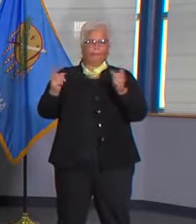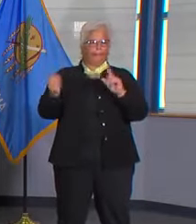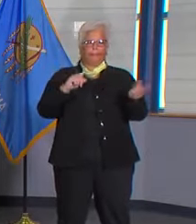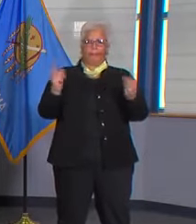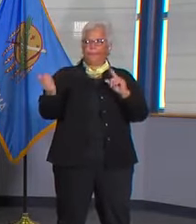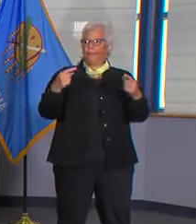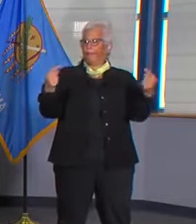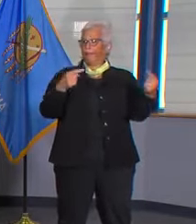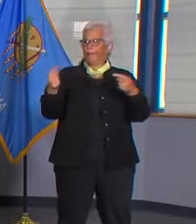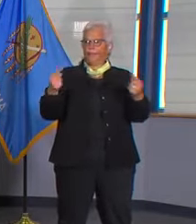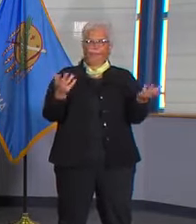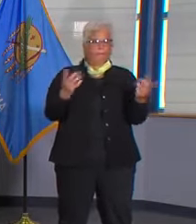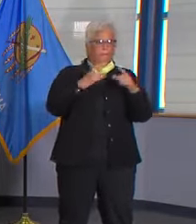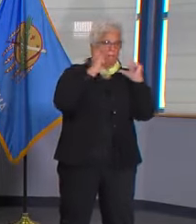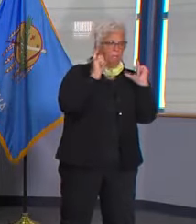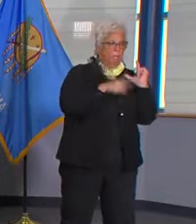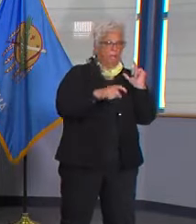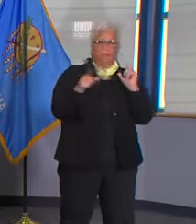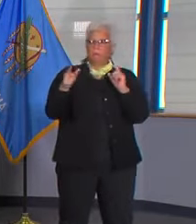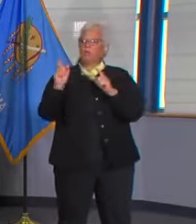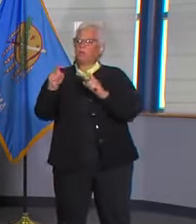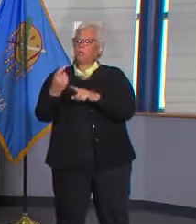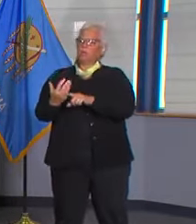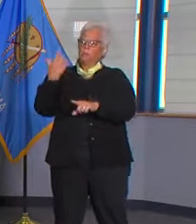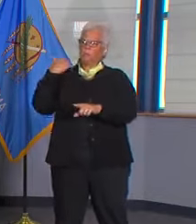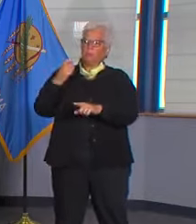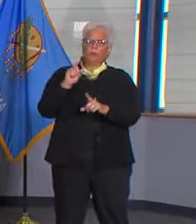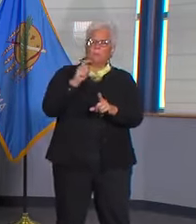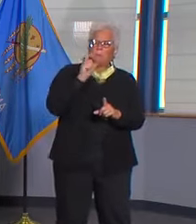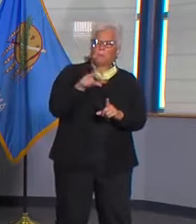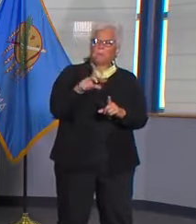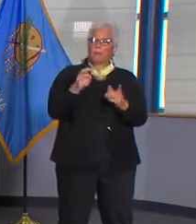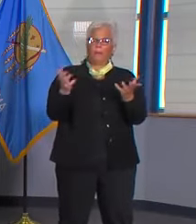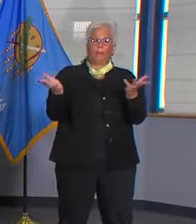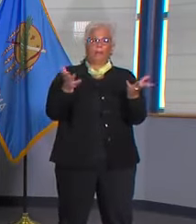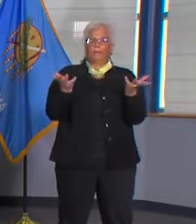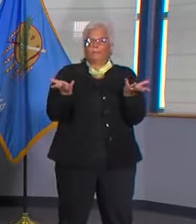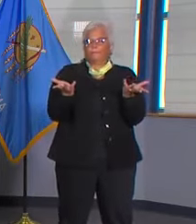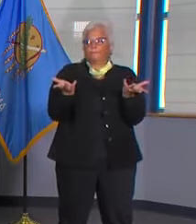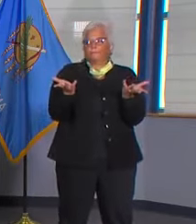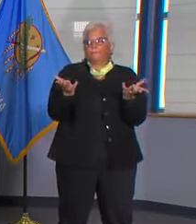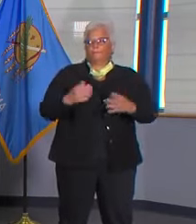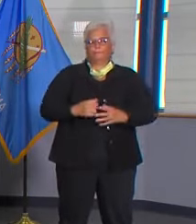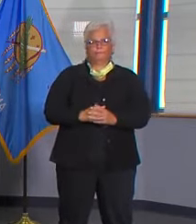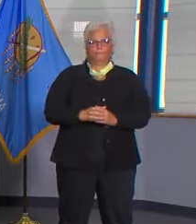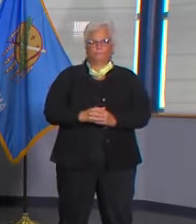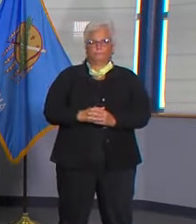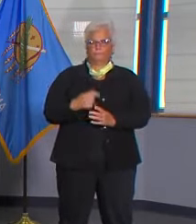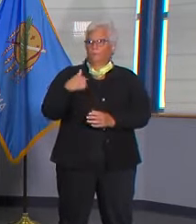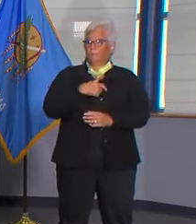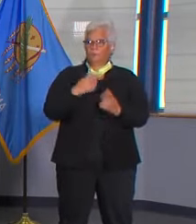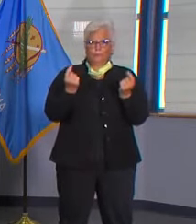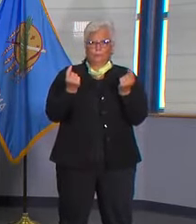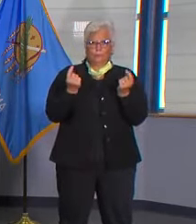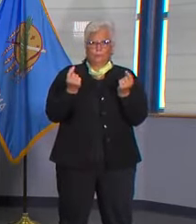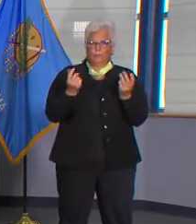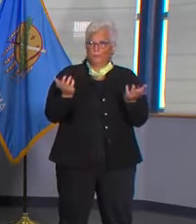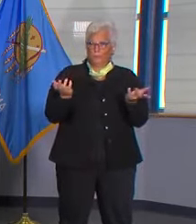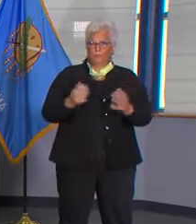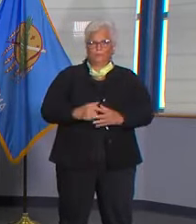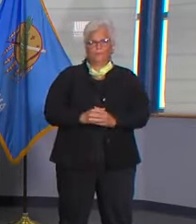my answer to that, as far as what we're going to continue to do, is that going through this is not